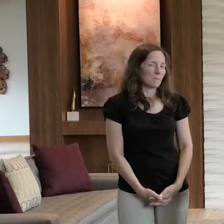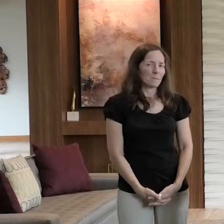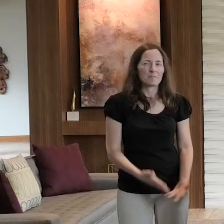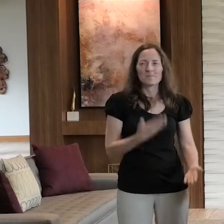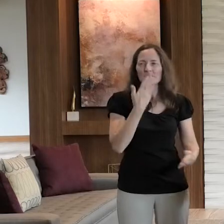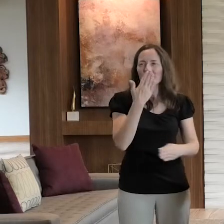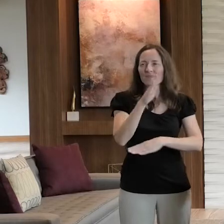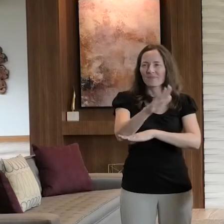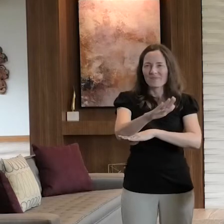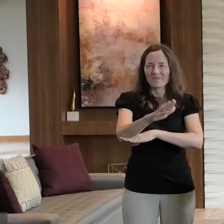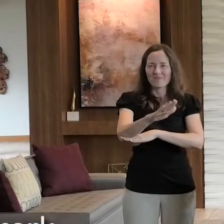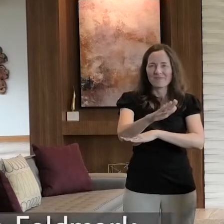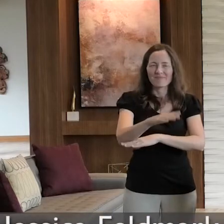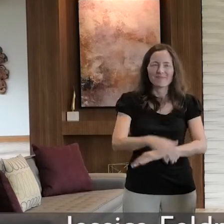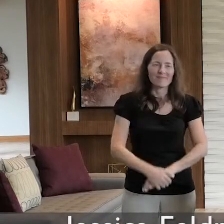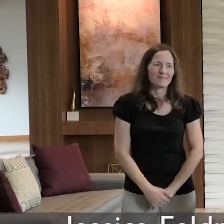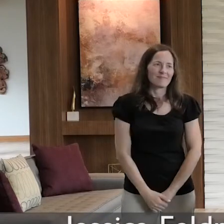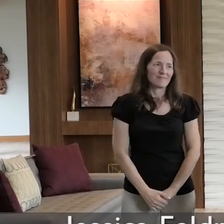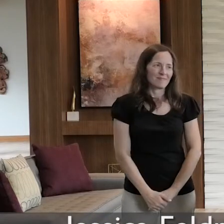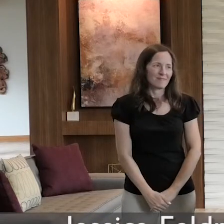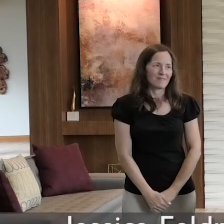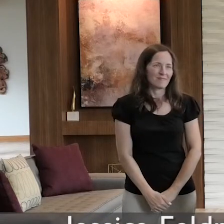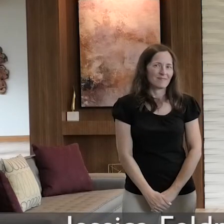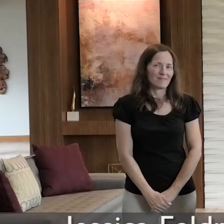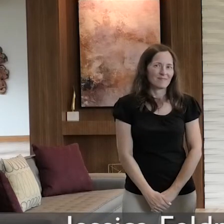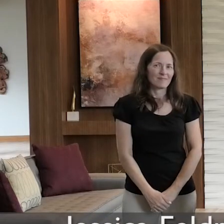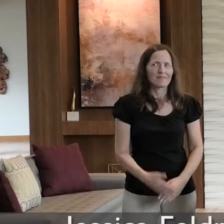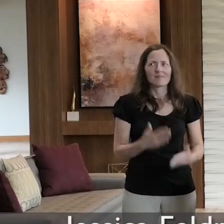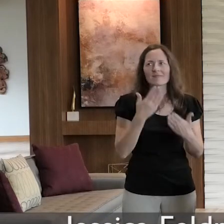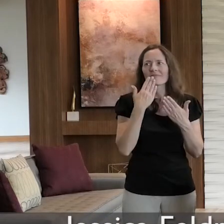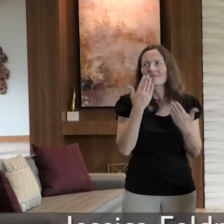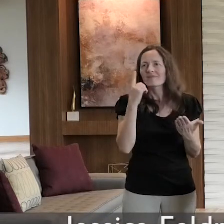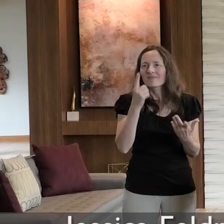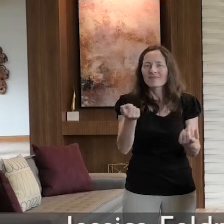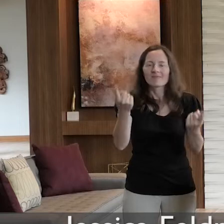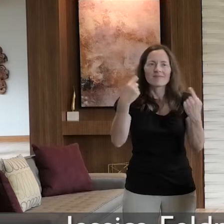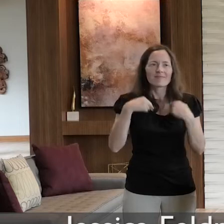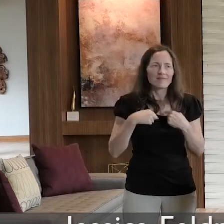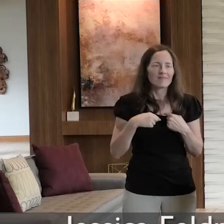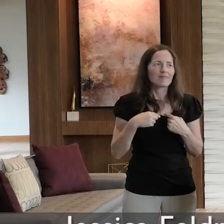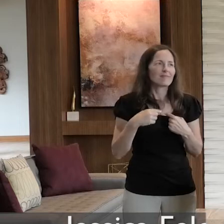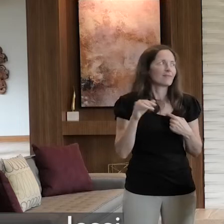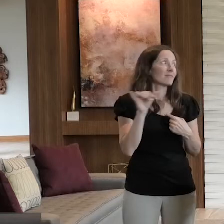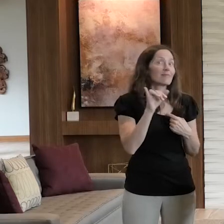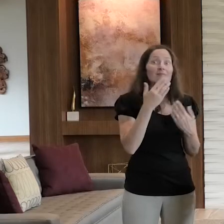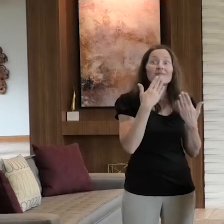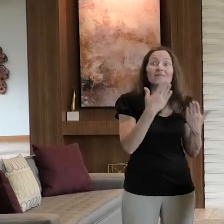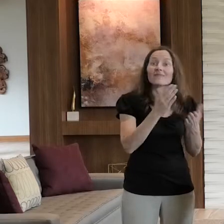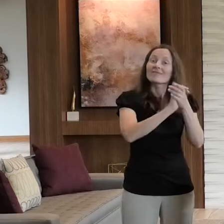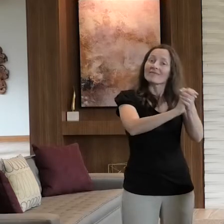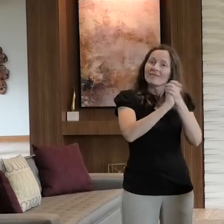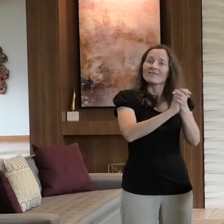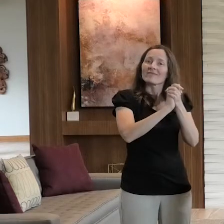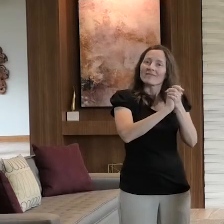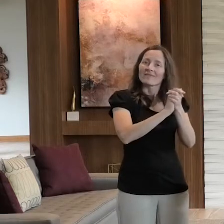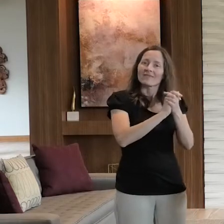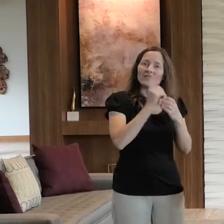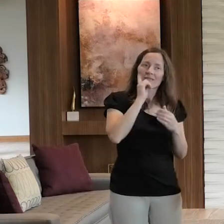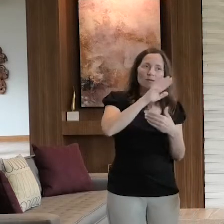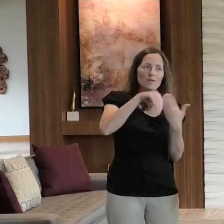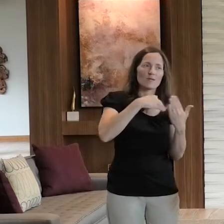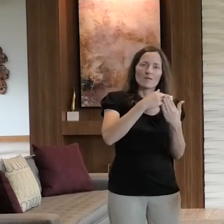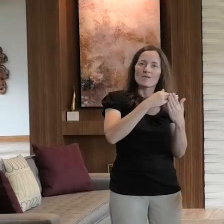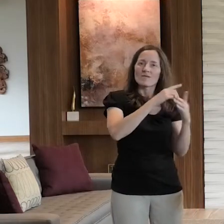Good afternoon. Thank you all for being here, and thank you and congratulations to all the